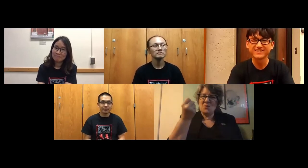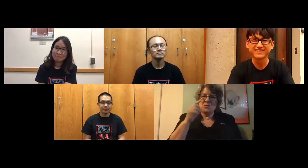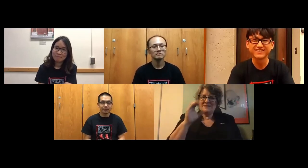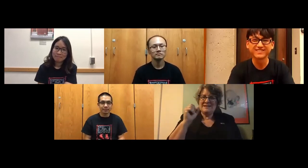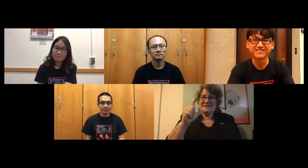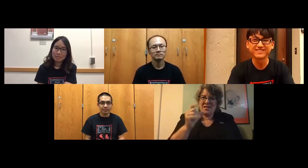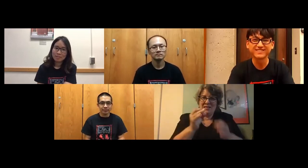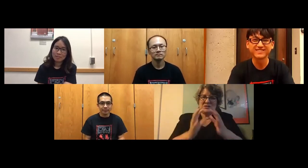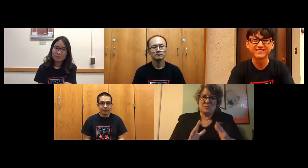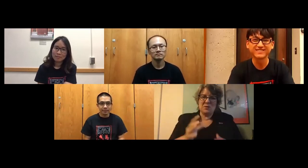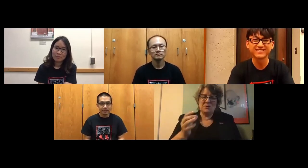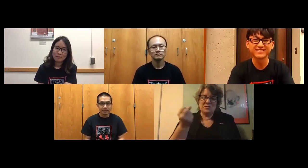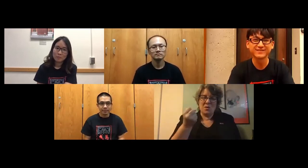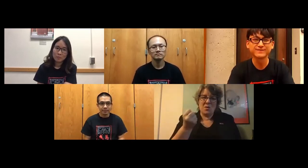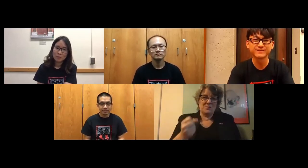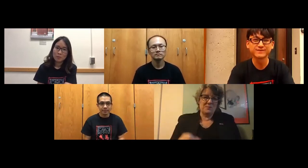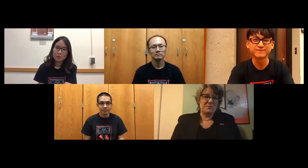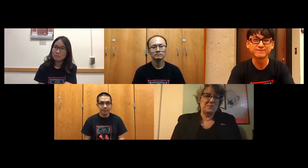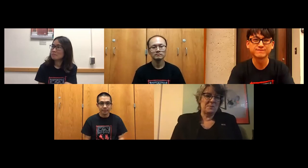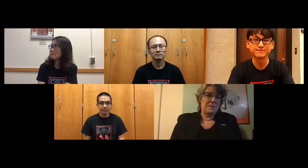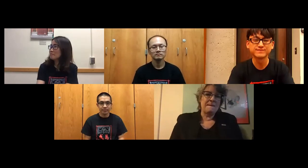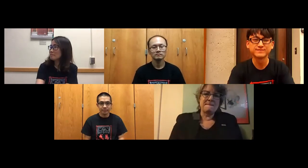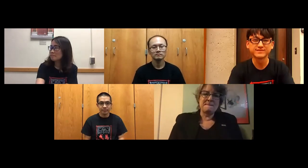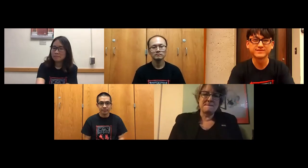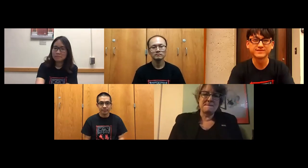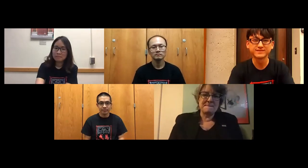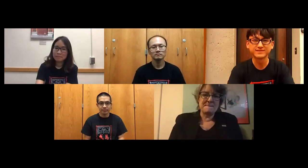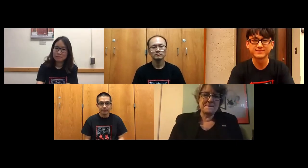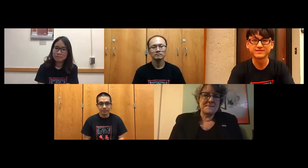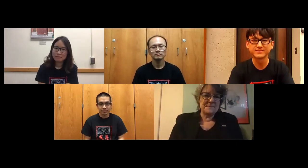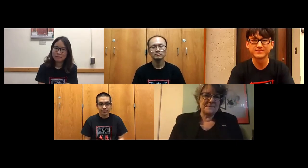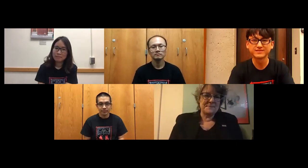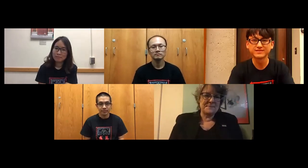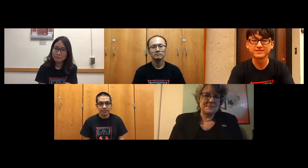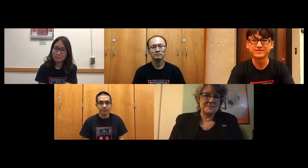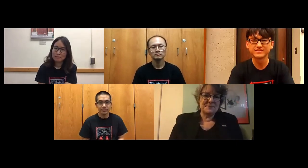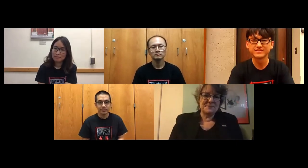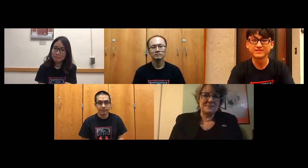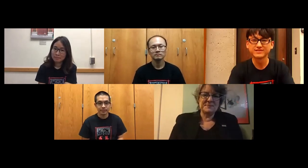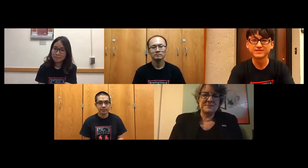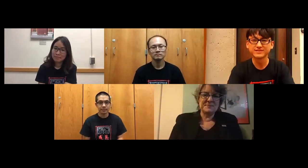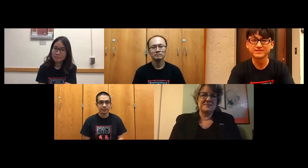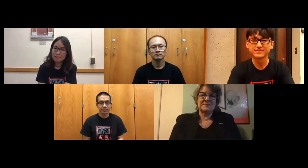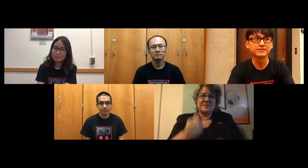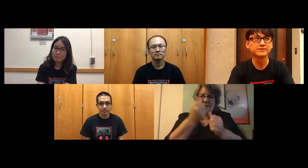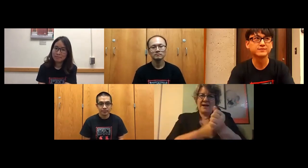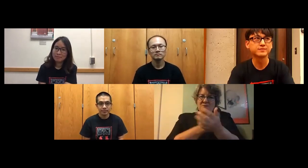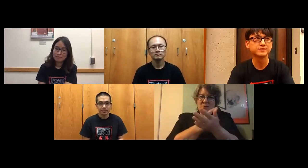our others catch up with us in China. Each week we're going to get, every week we will